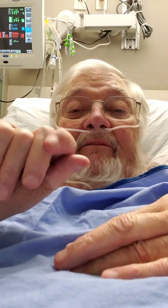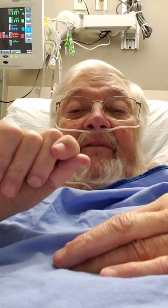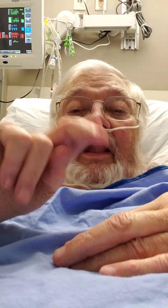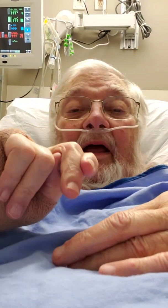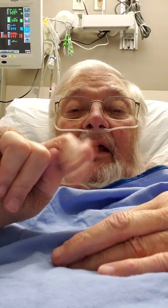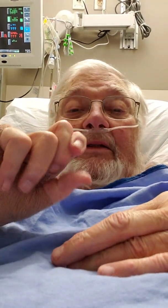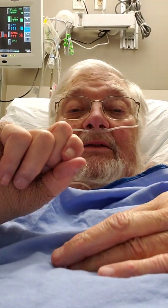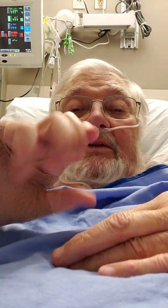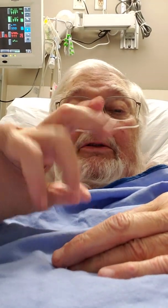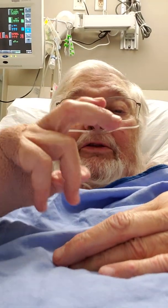band.